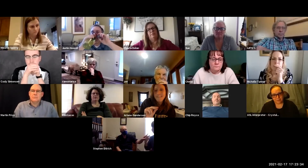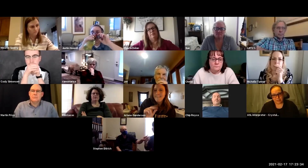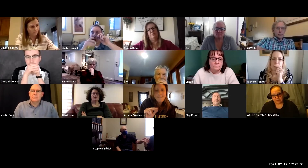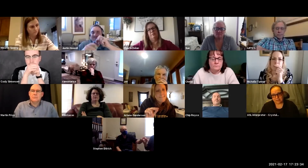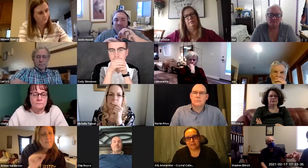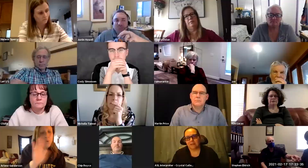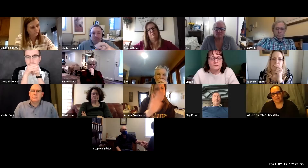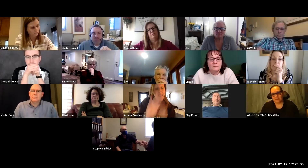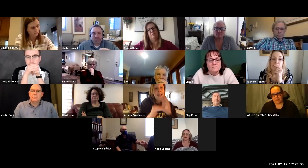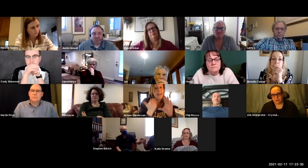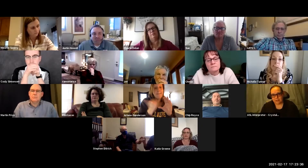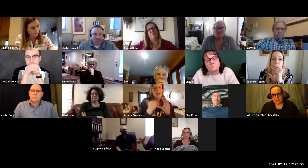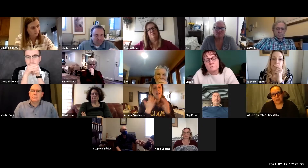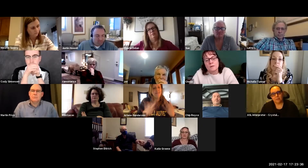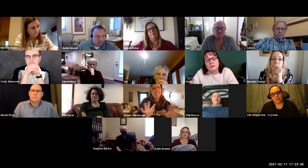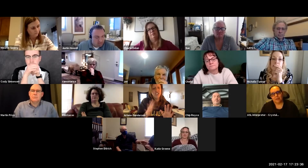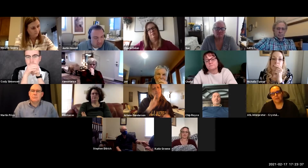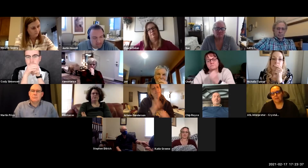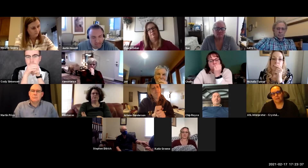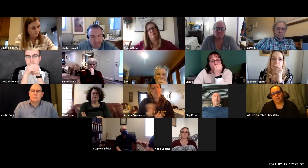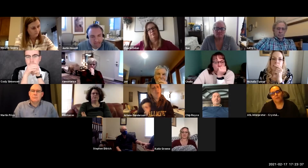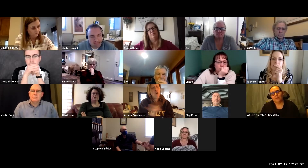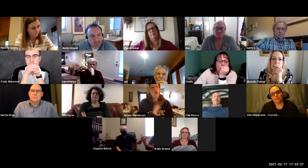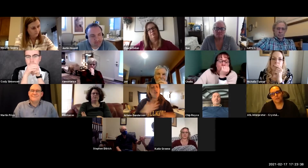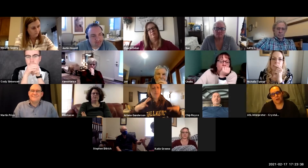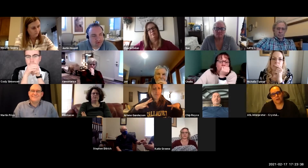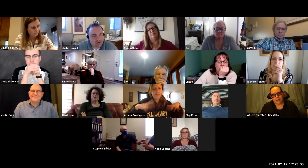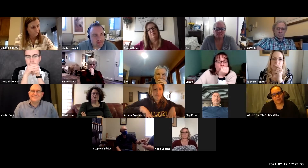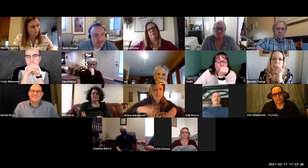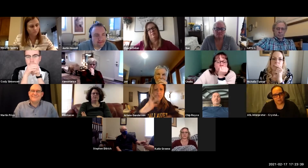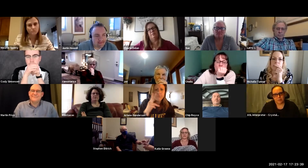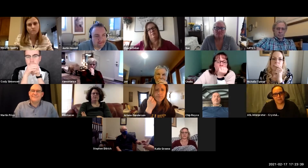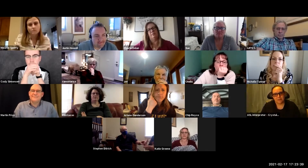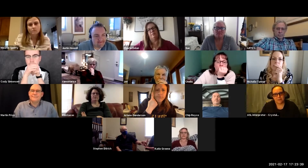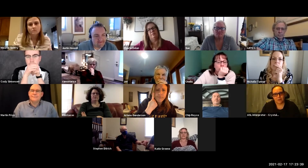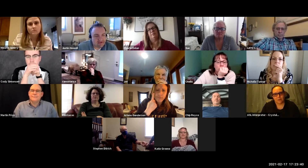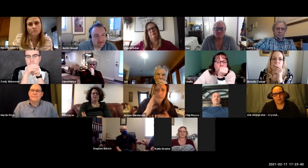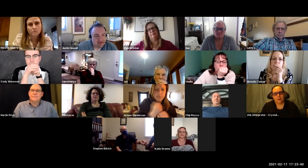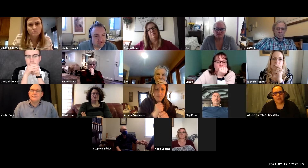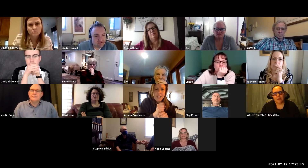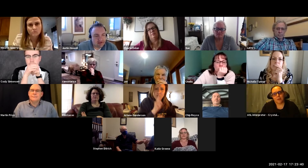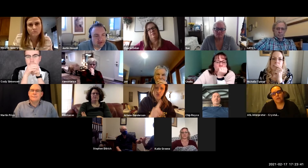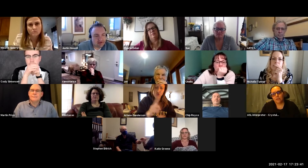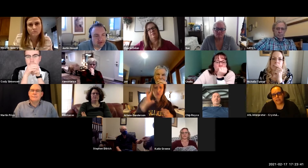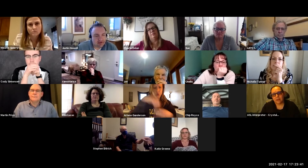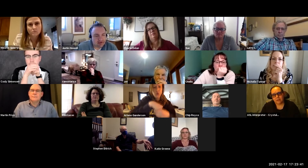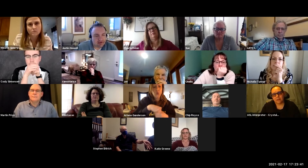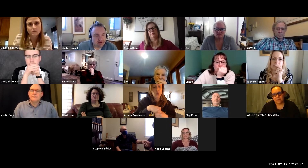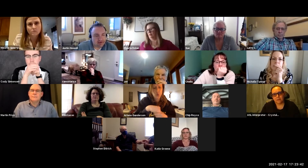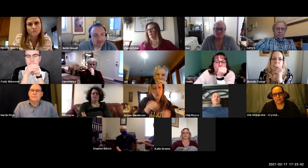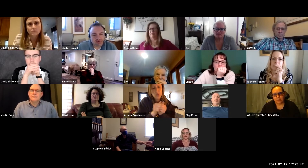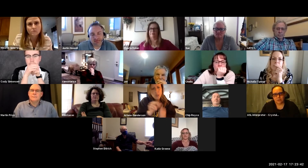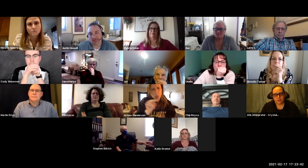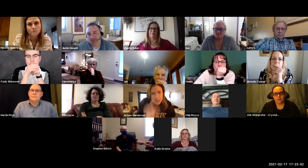of emails and a lot of doubt in that, but those aren't actually helping. So I understand